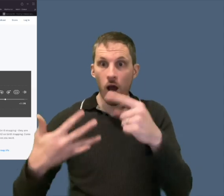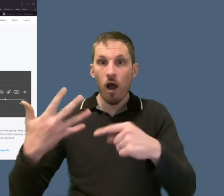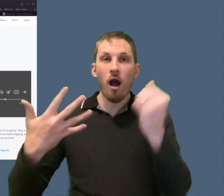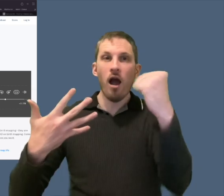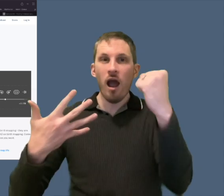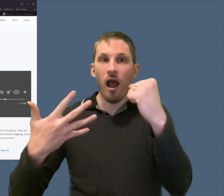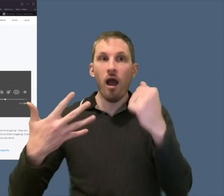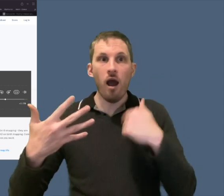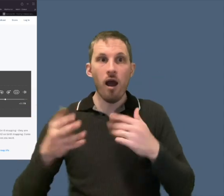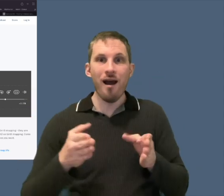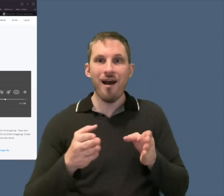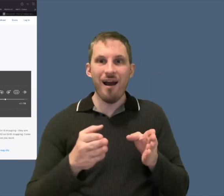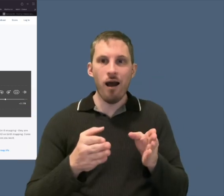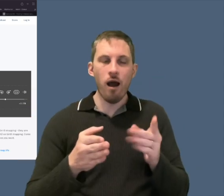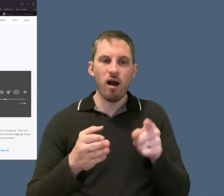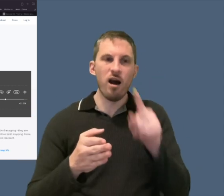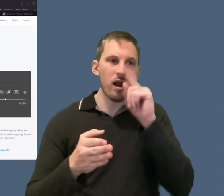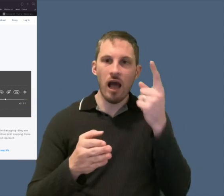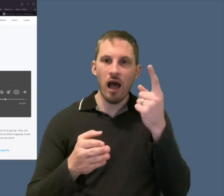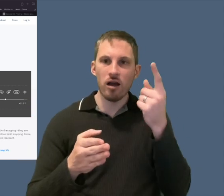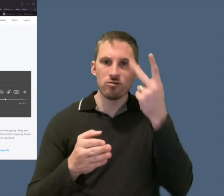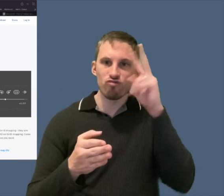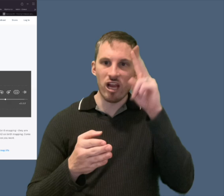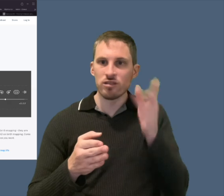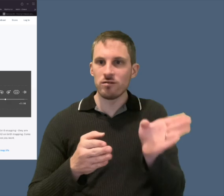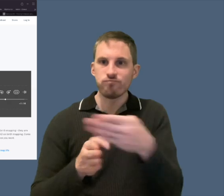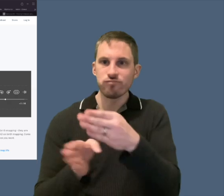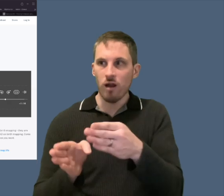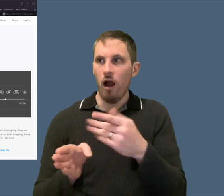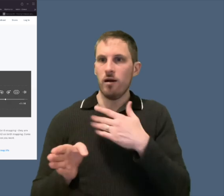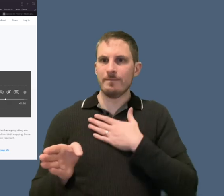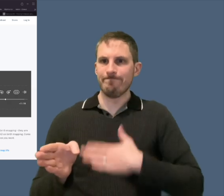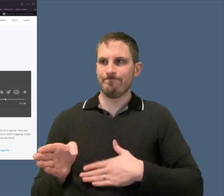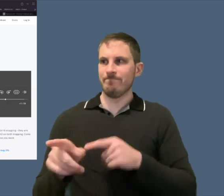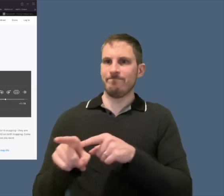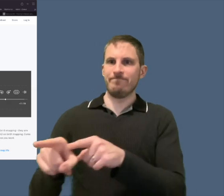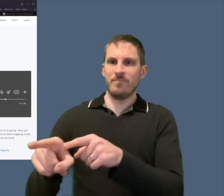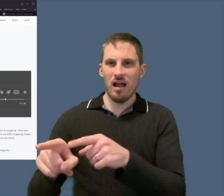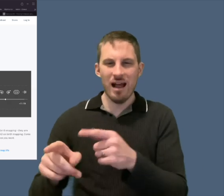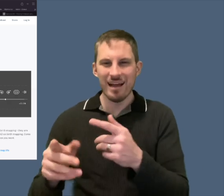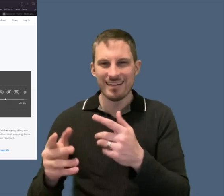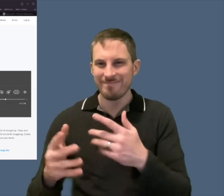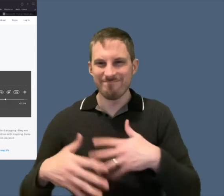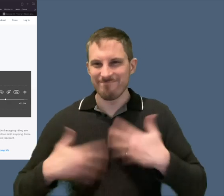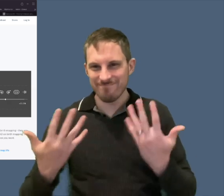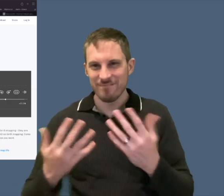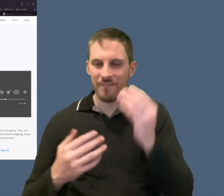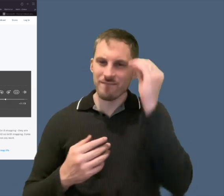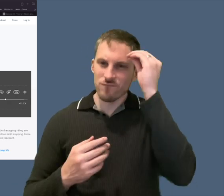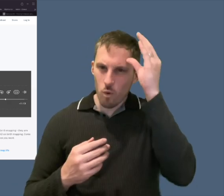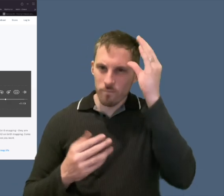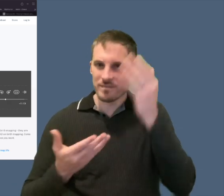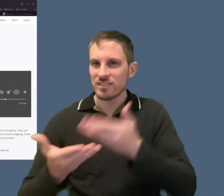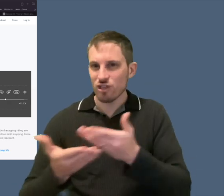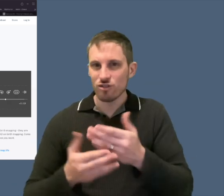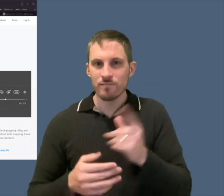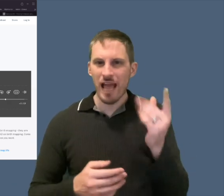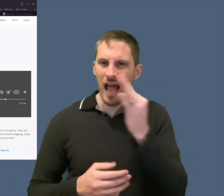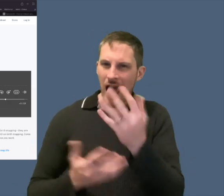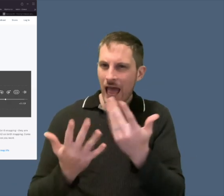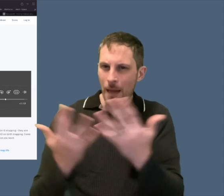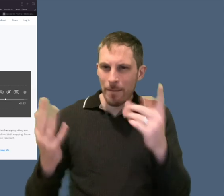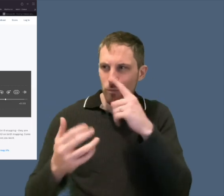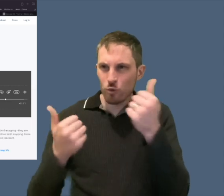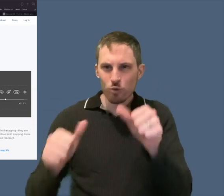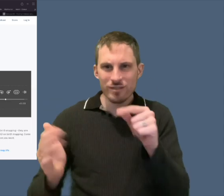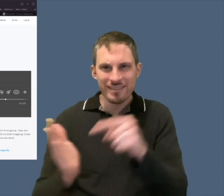tools available to them. So how long has the book been out? How many people have this in their hands, do you know? And are using it? For someone